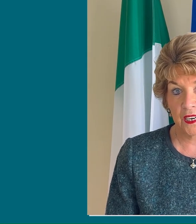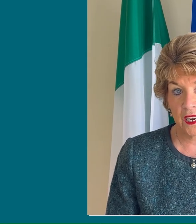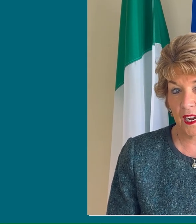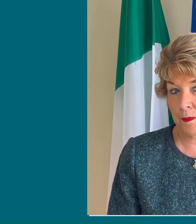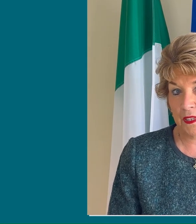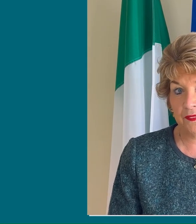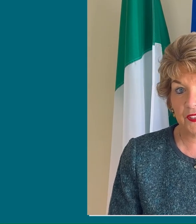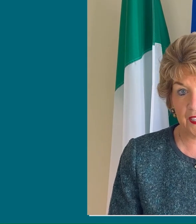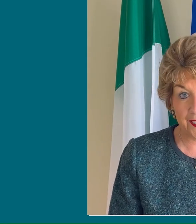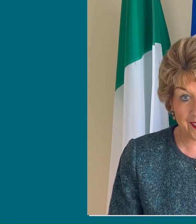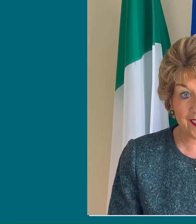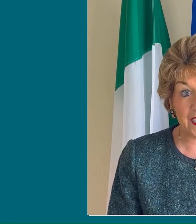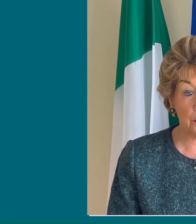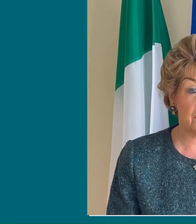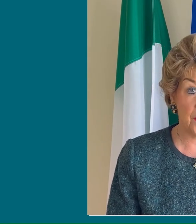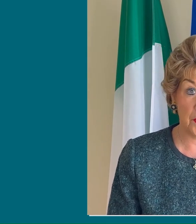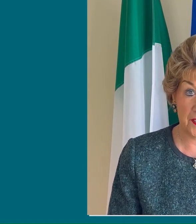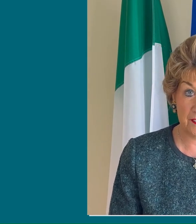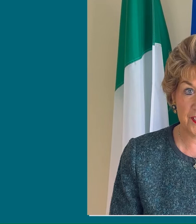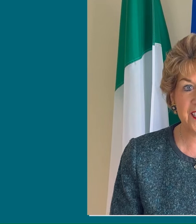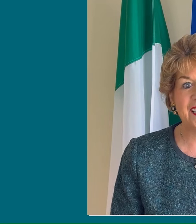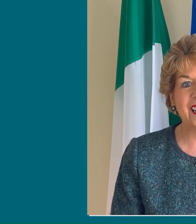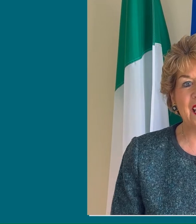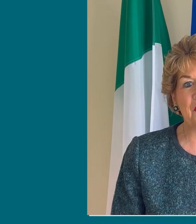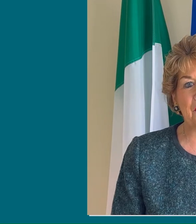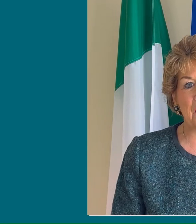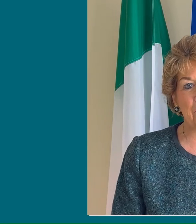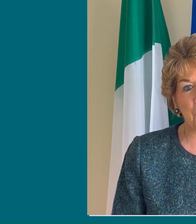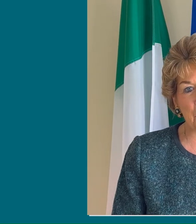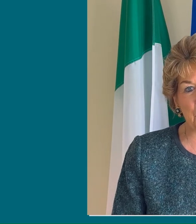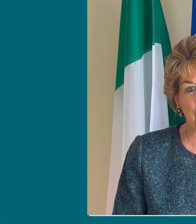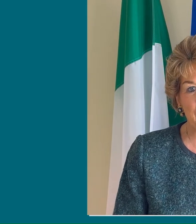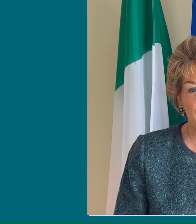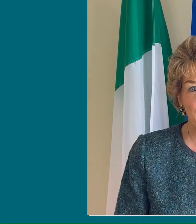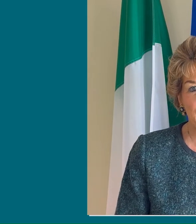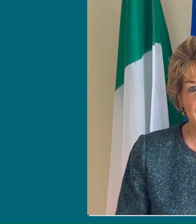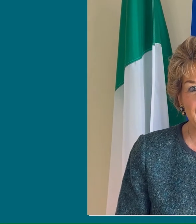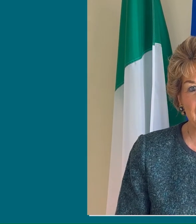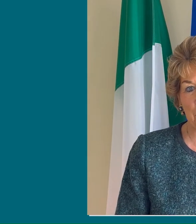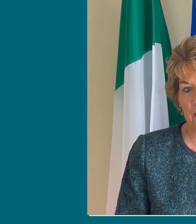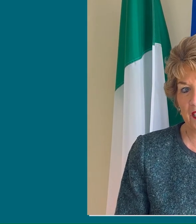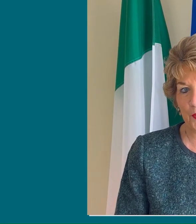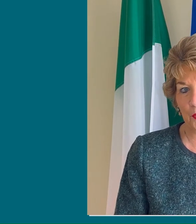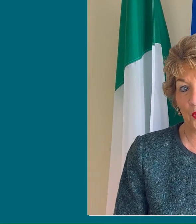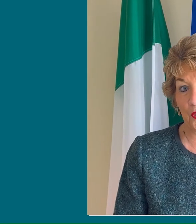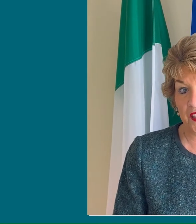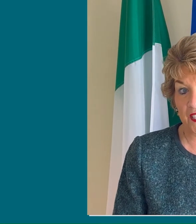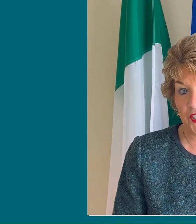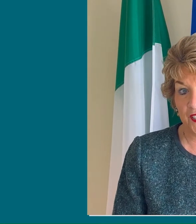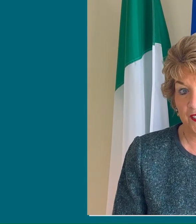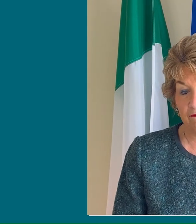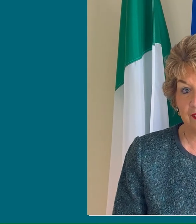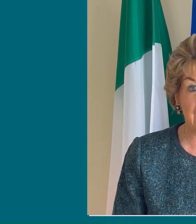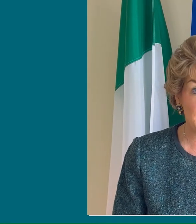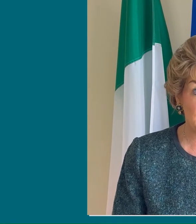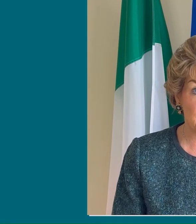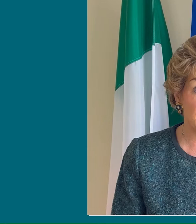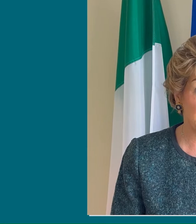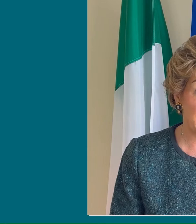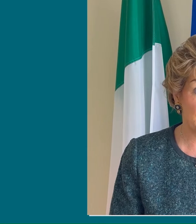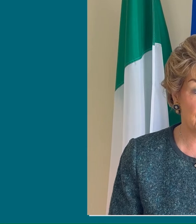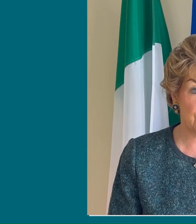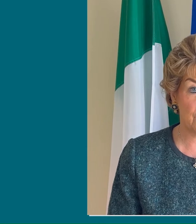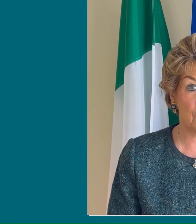standing, I believe that I can say with some authority that Maynooth University is a place where authentic,